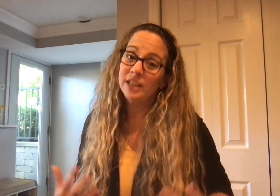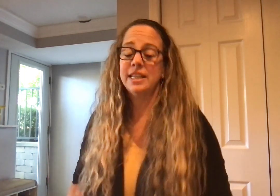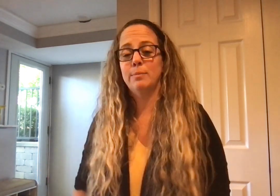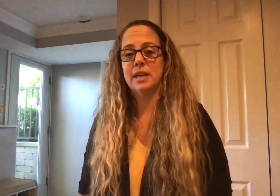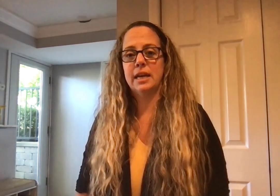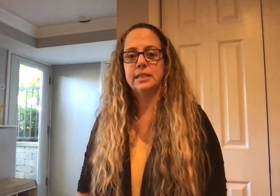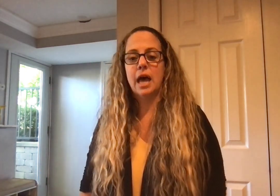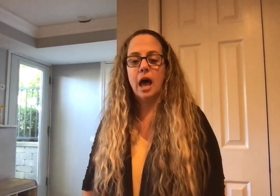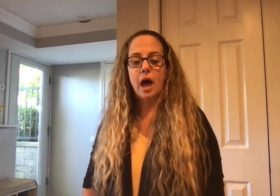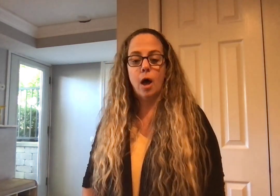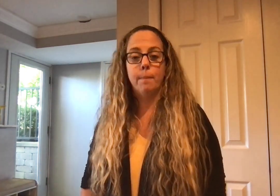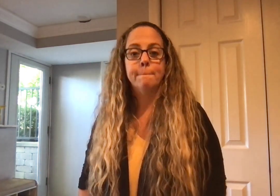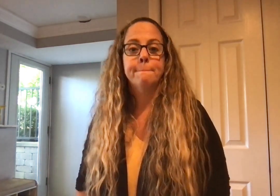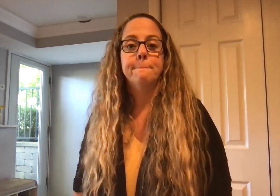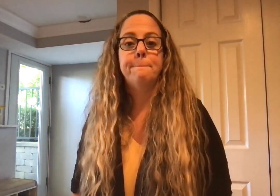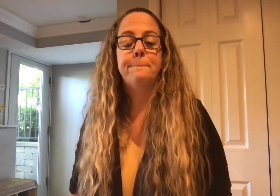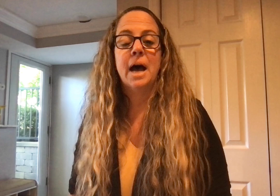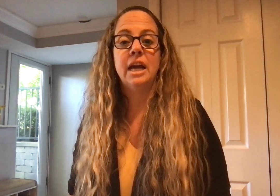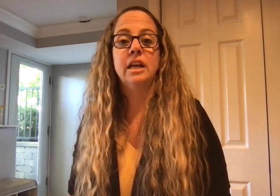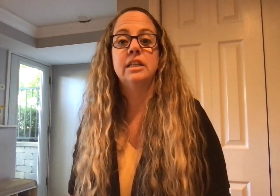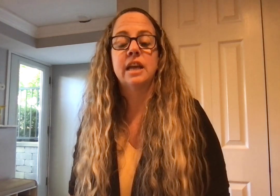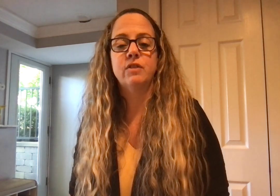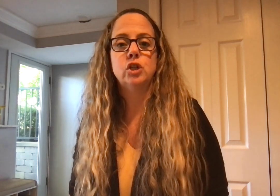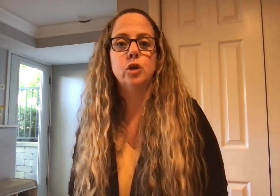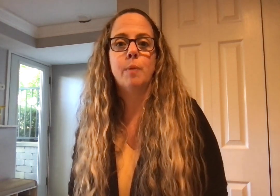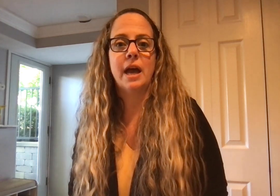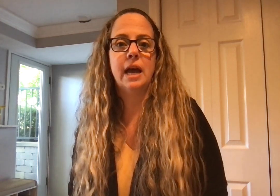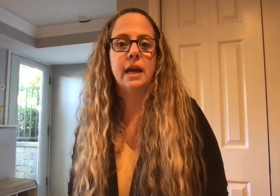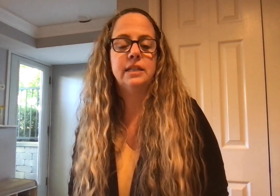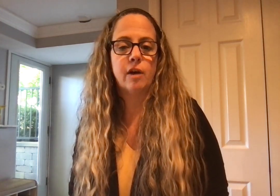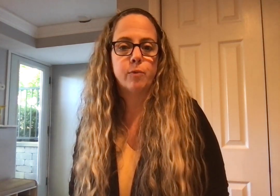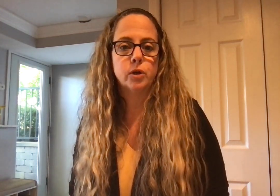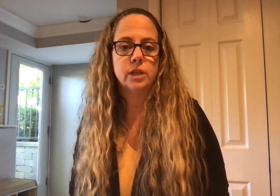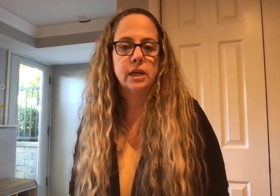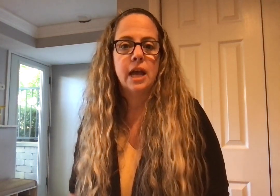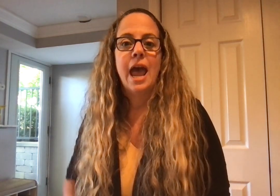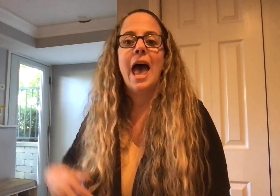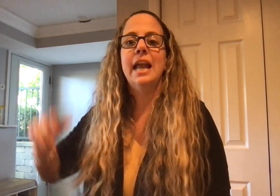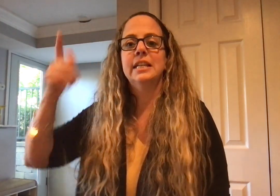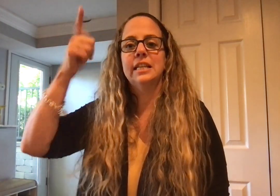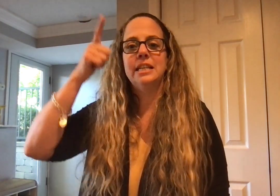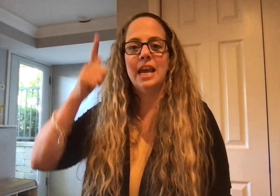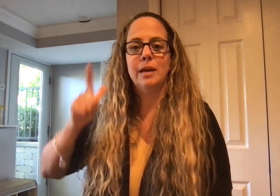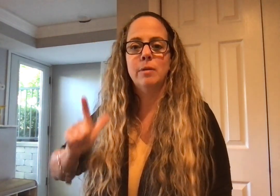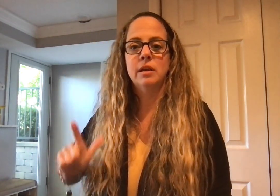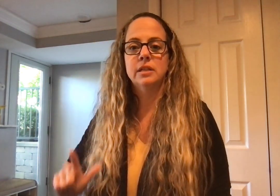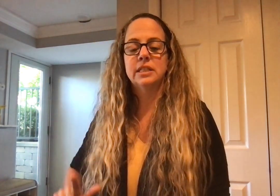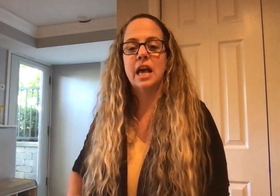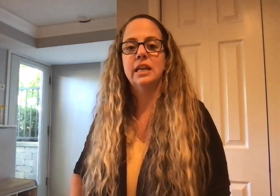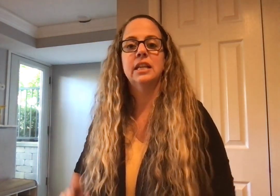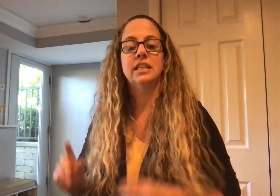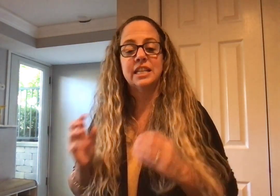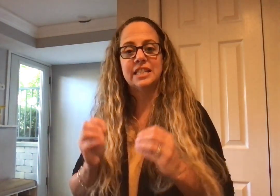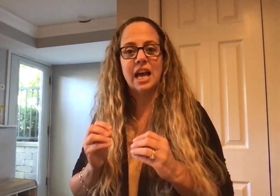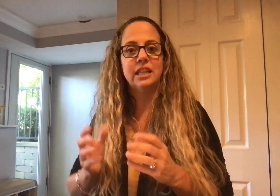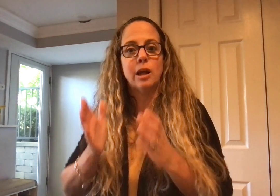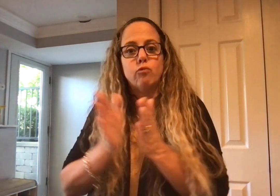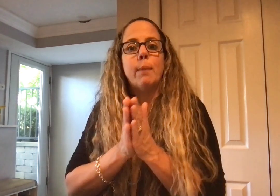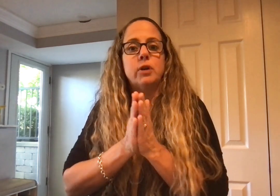name signs, but it's given to you by a deaf person, and it's a name sign. It's a sign that